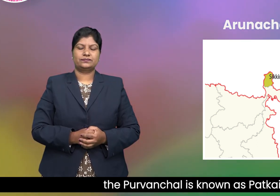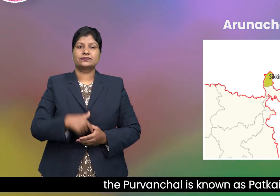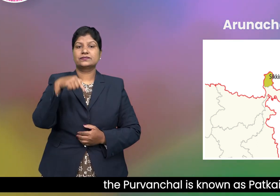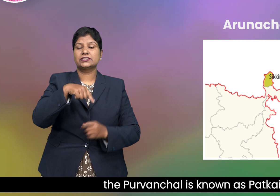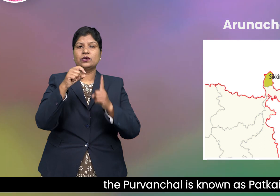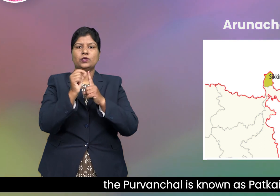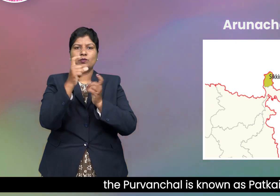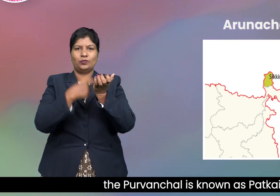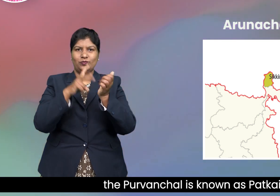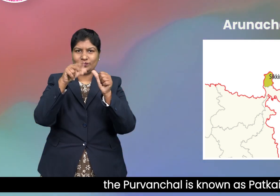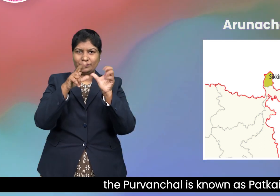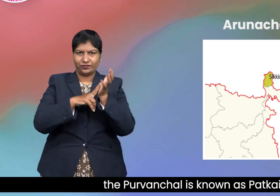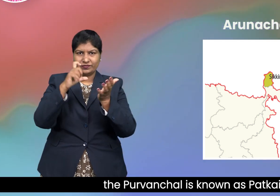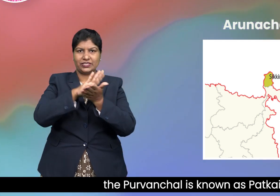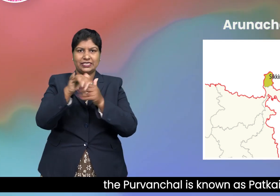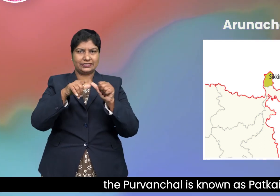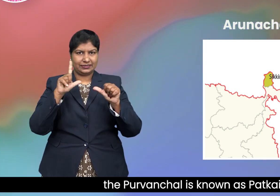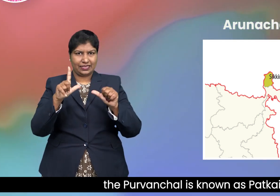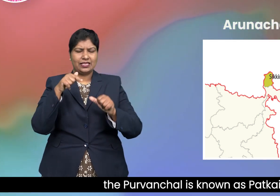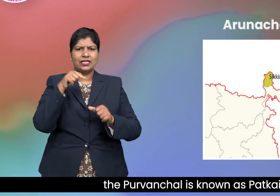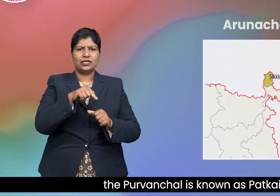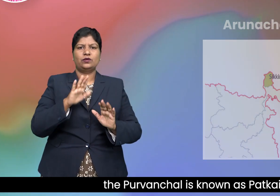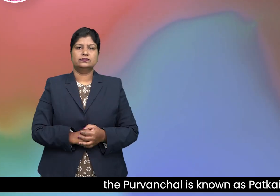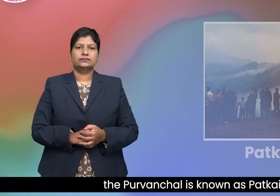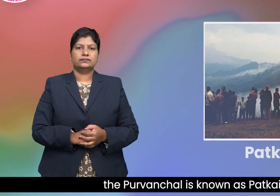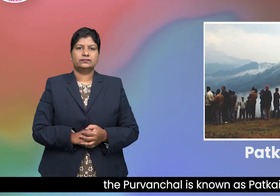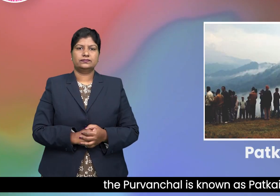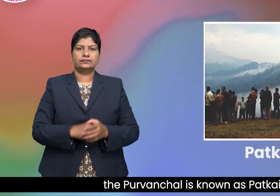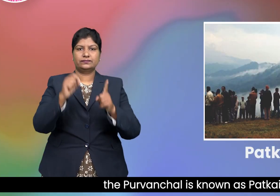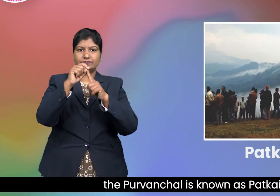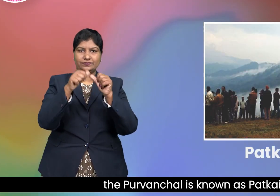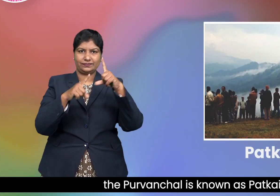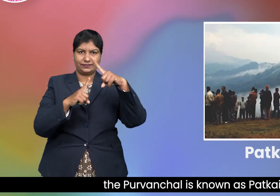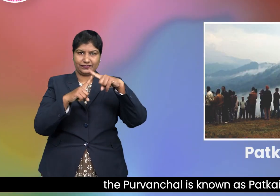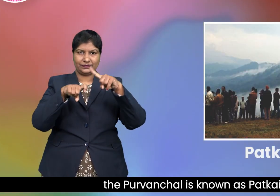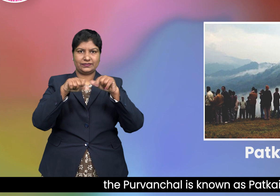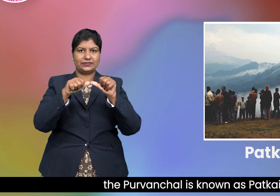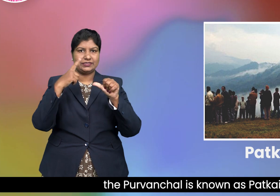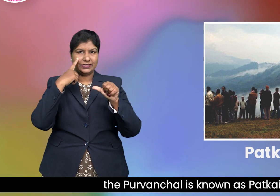Purvanchil is known as Patkai hills